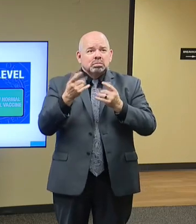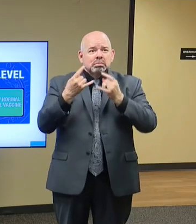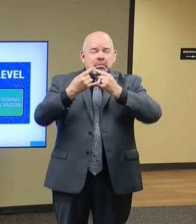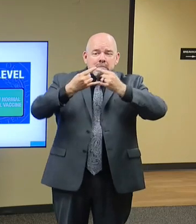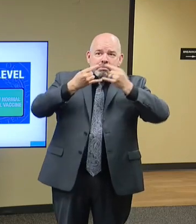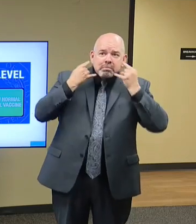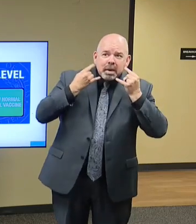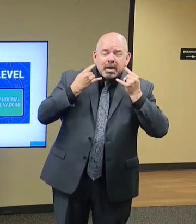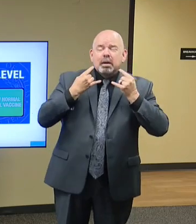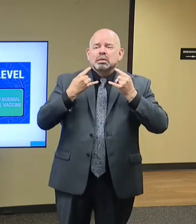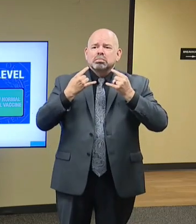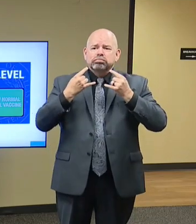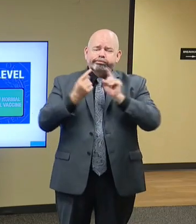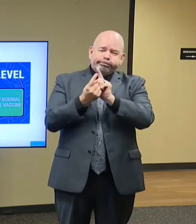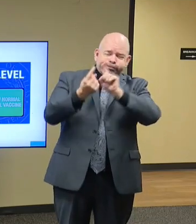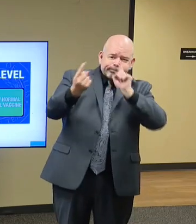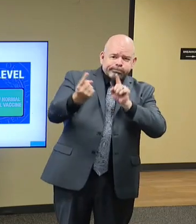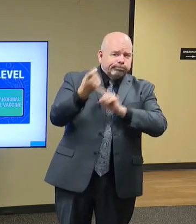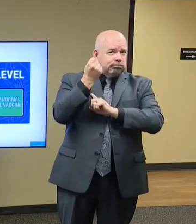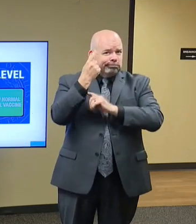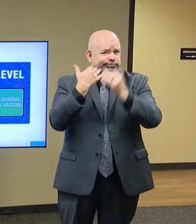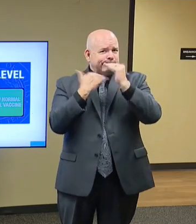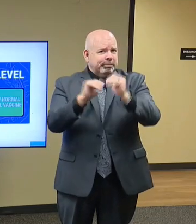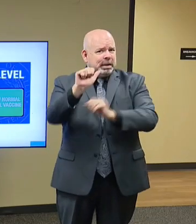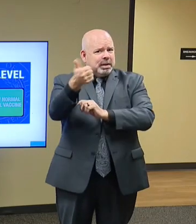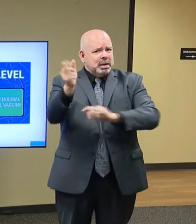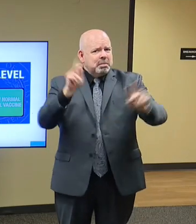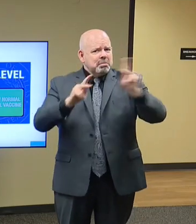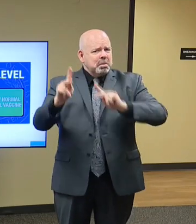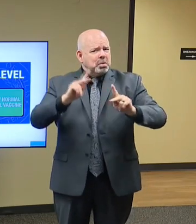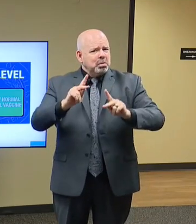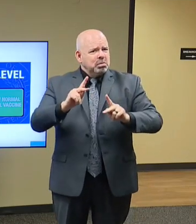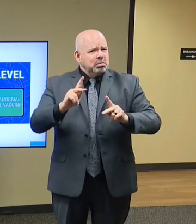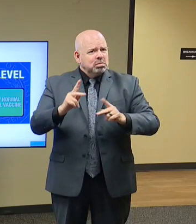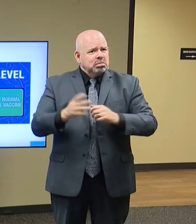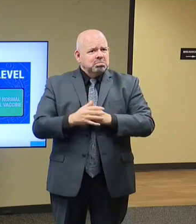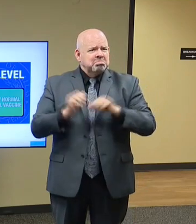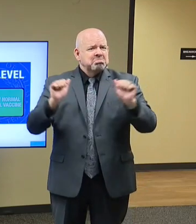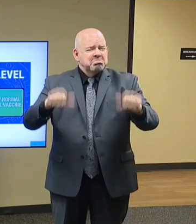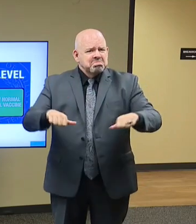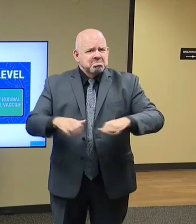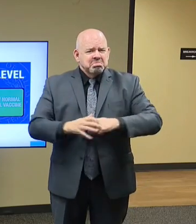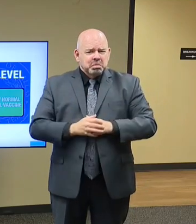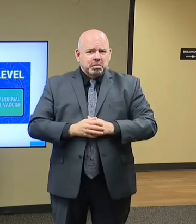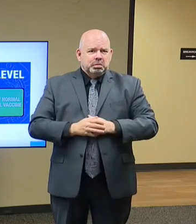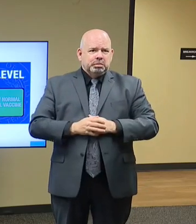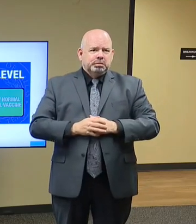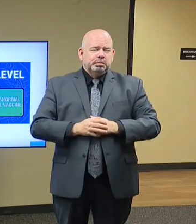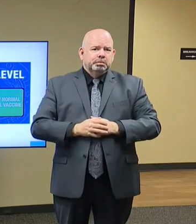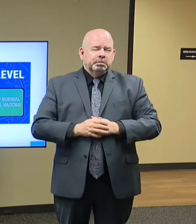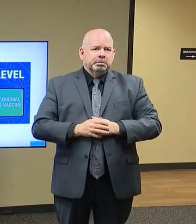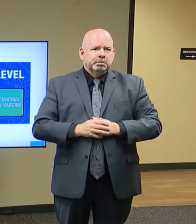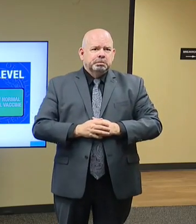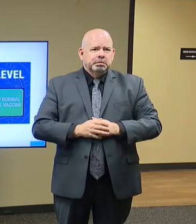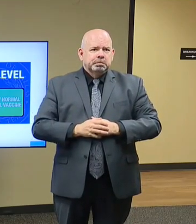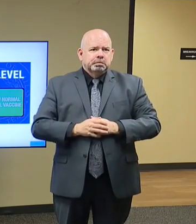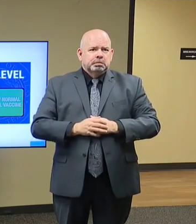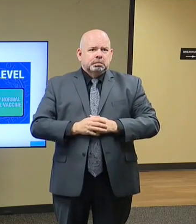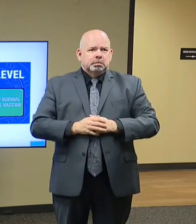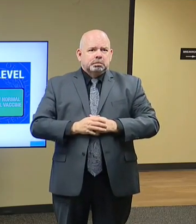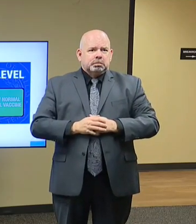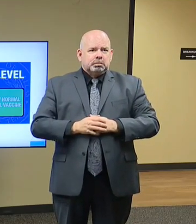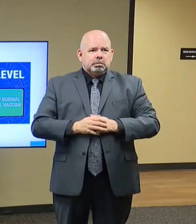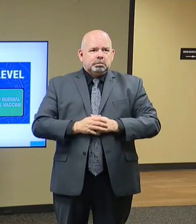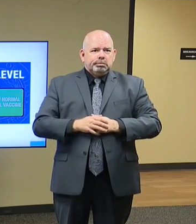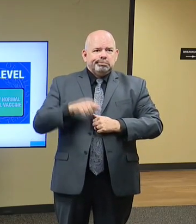so, for instance, what would that look like? It doesn't mean you could have, under the doctor recommendations, you can have 10